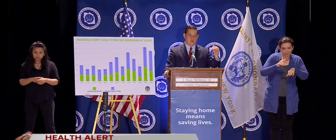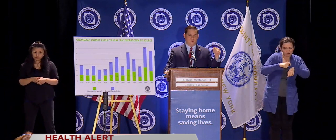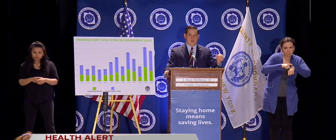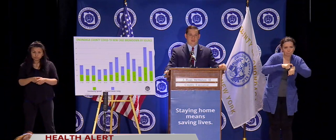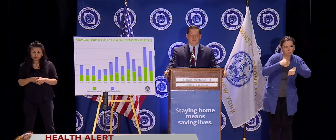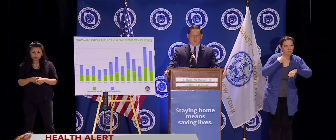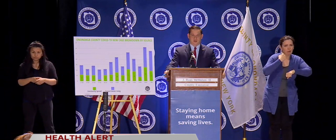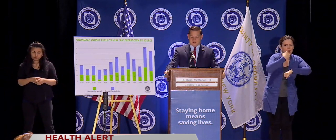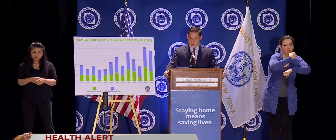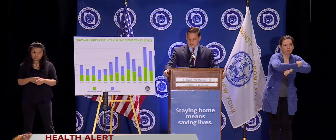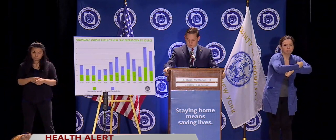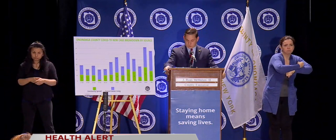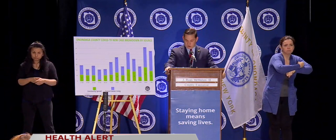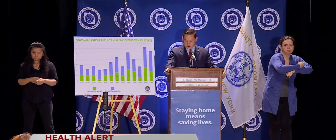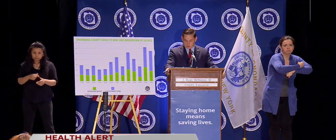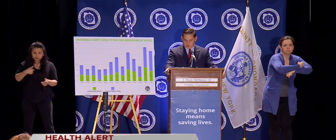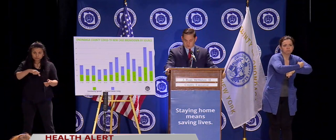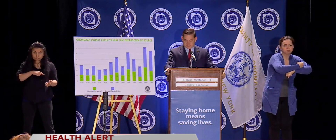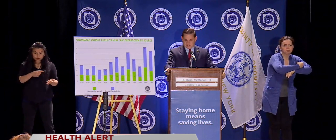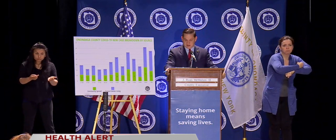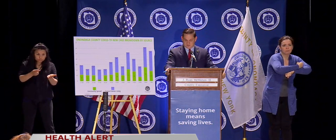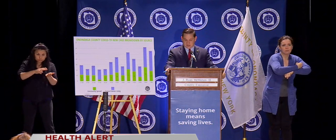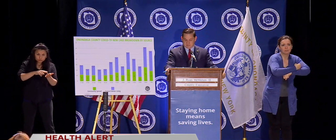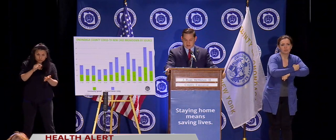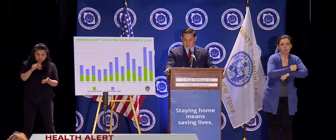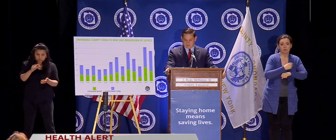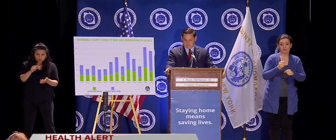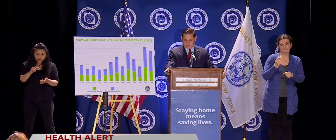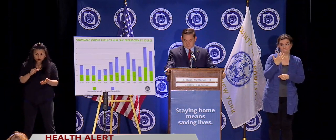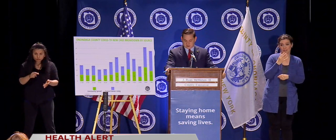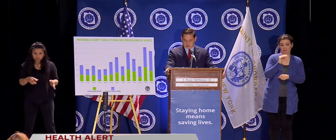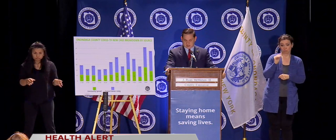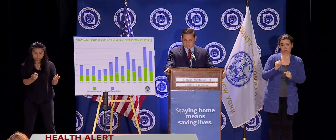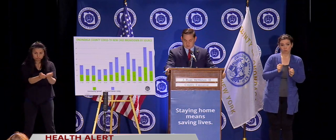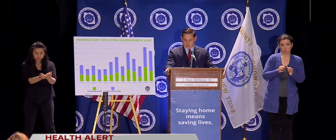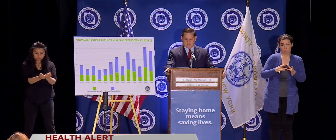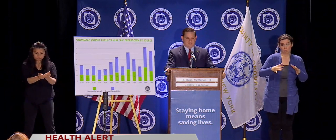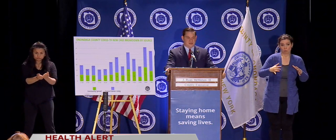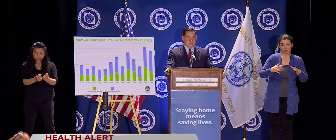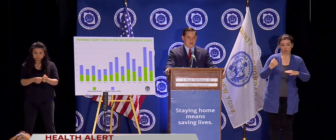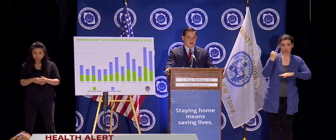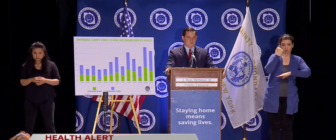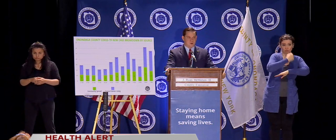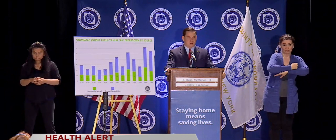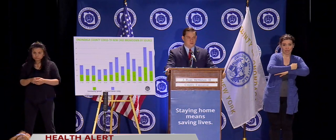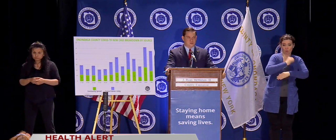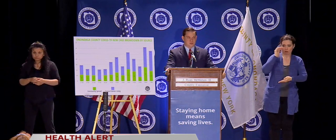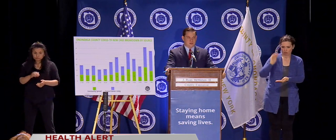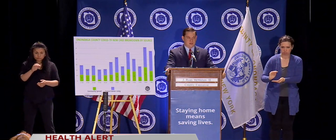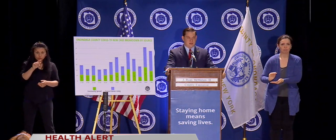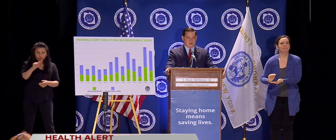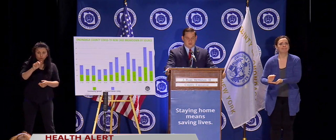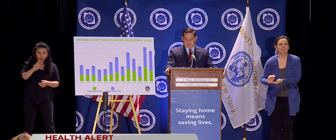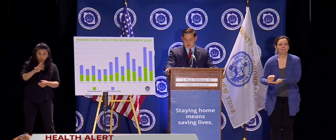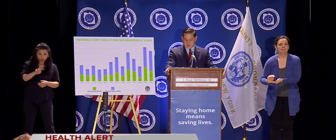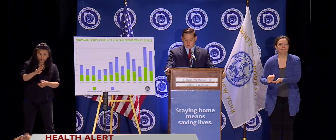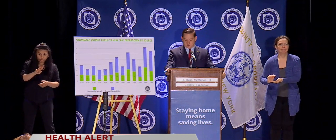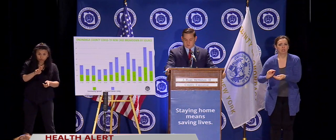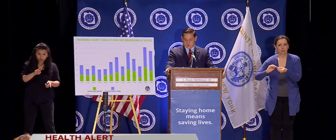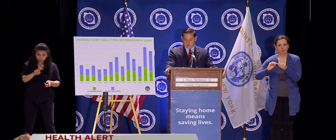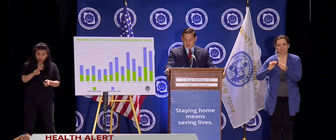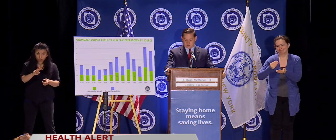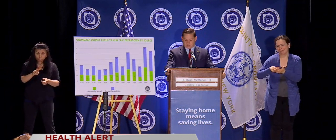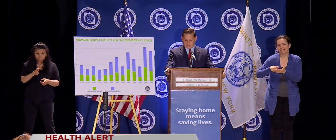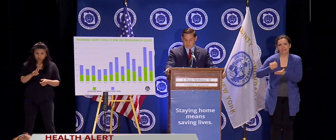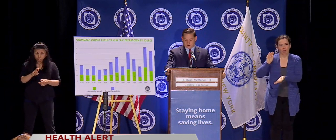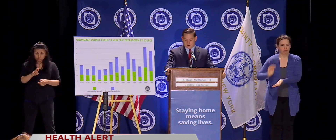5% growth that brought us down. We received a payment, a sales tax payment representing the end of March and the first